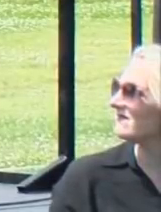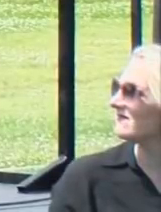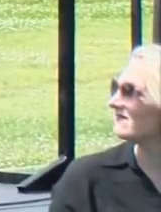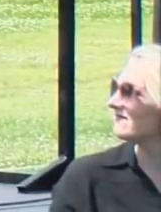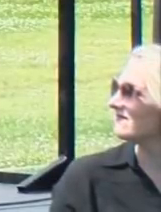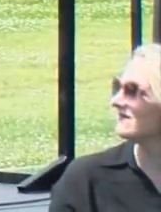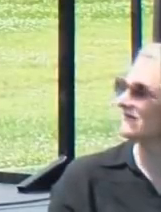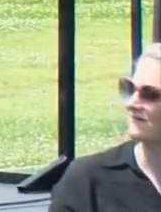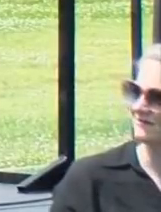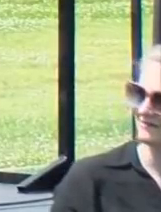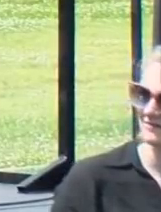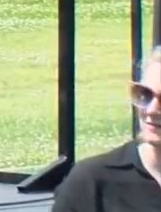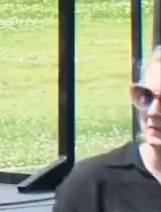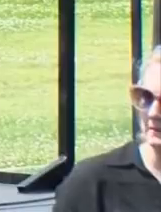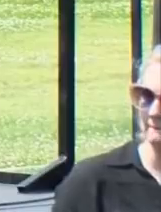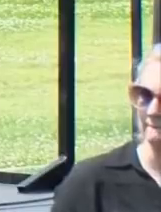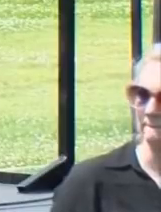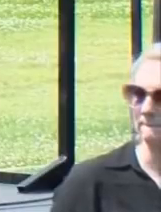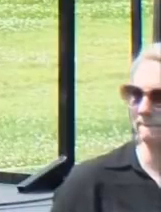Beacon.